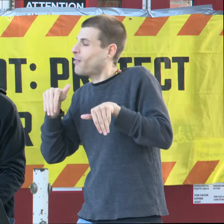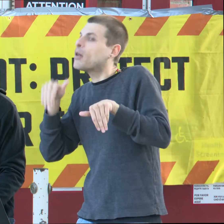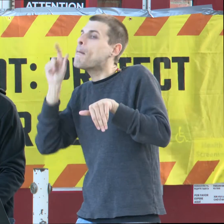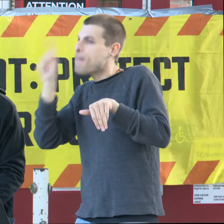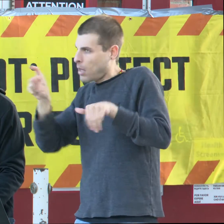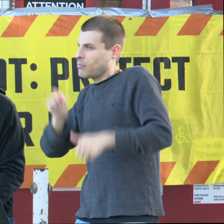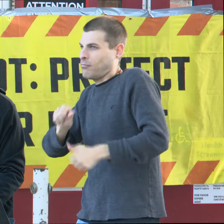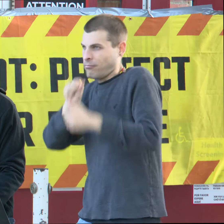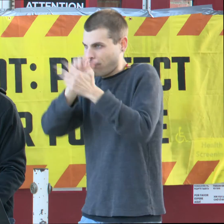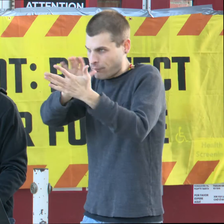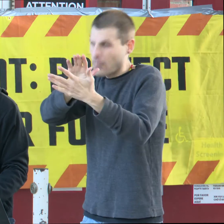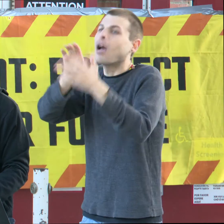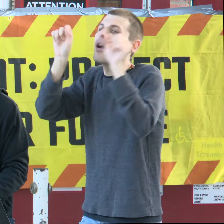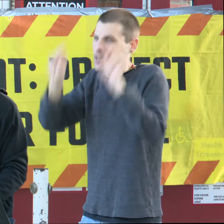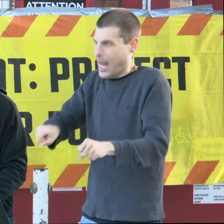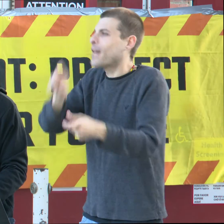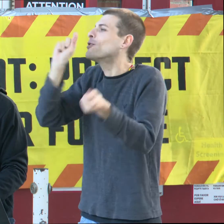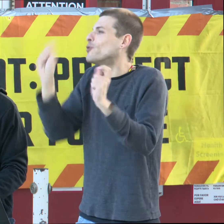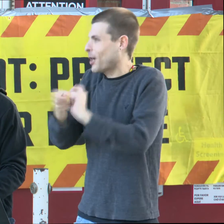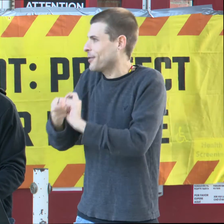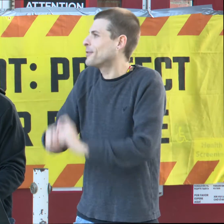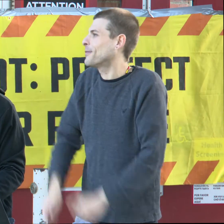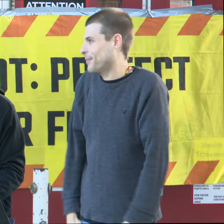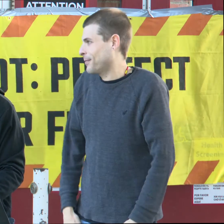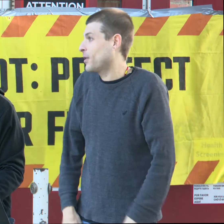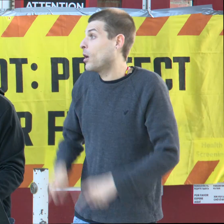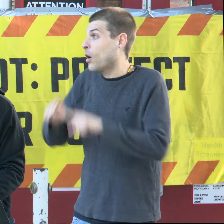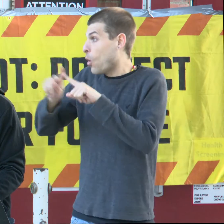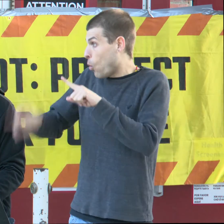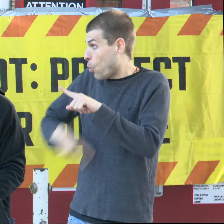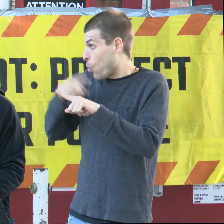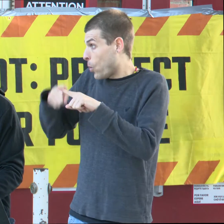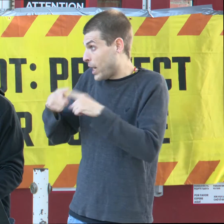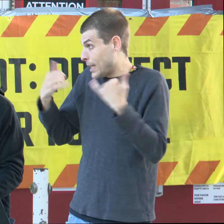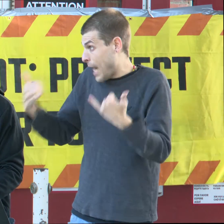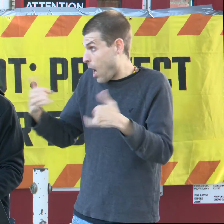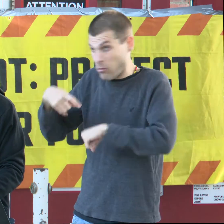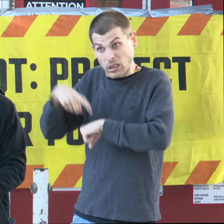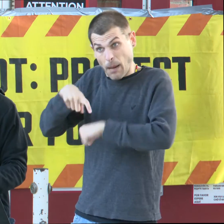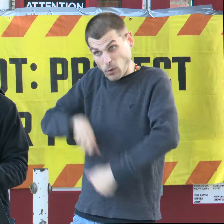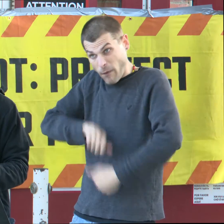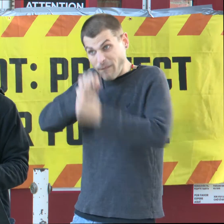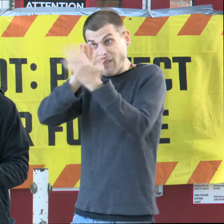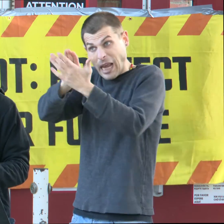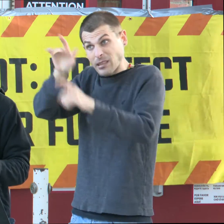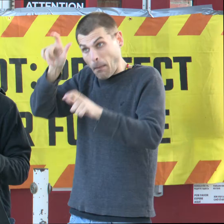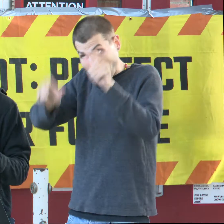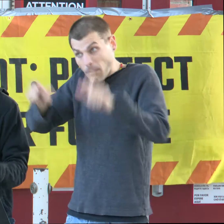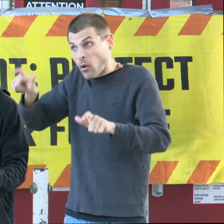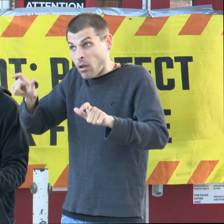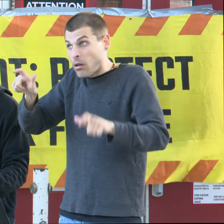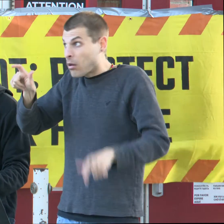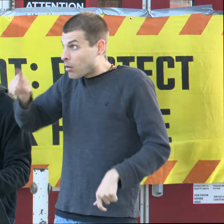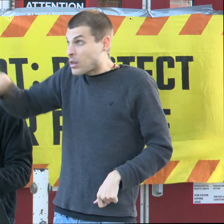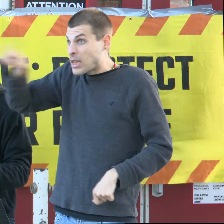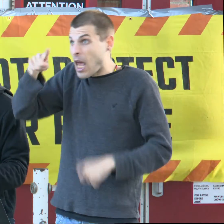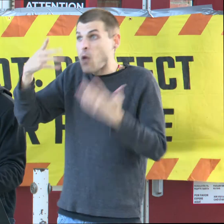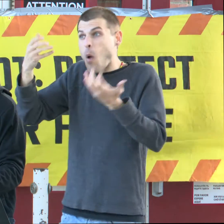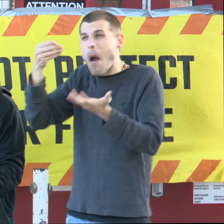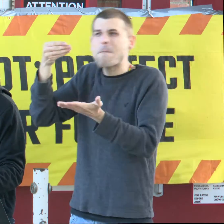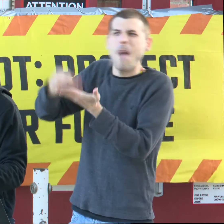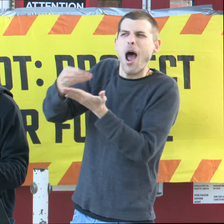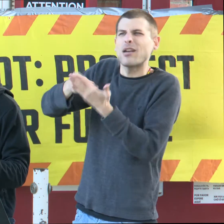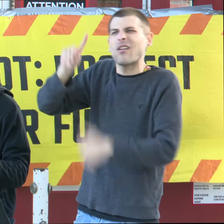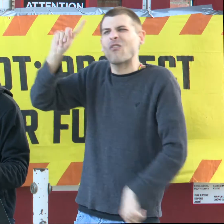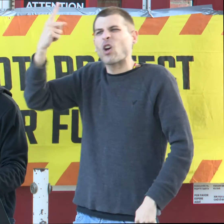faced." And it is time to face the people who want to place profits before